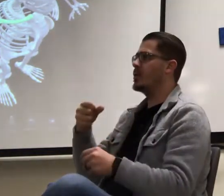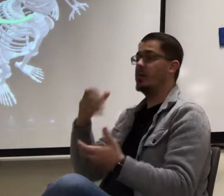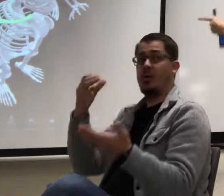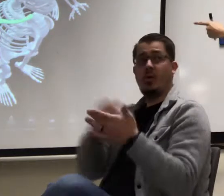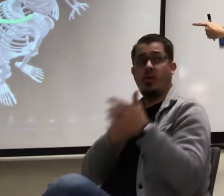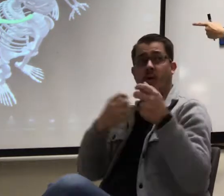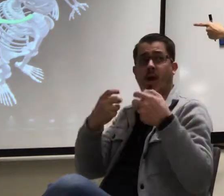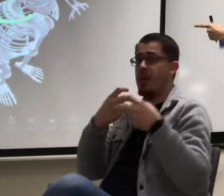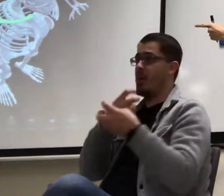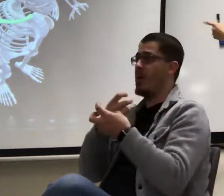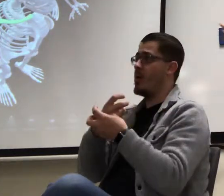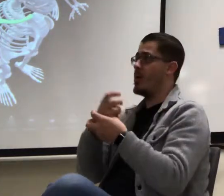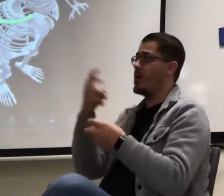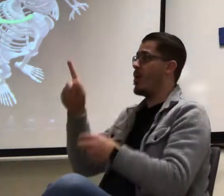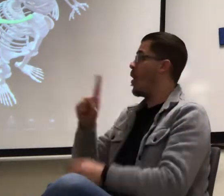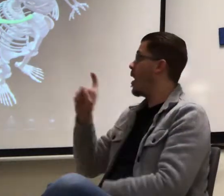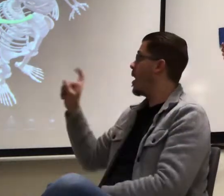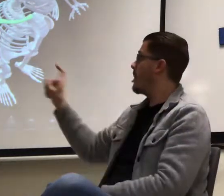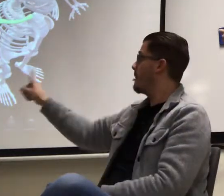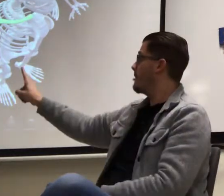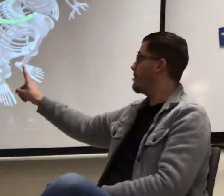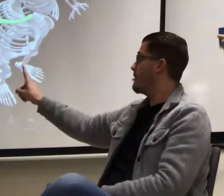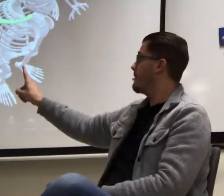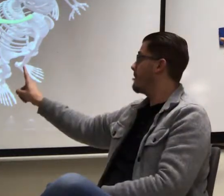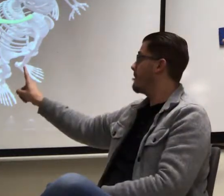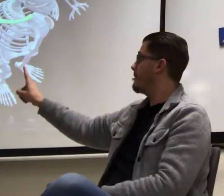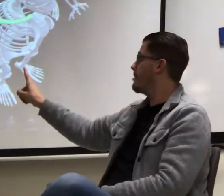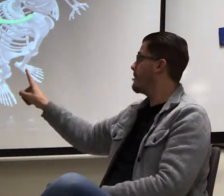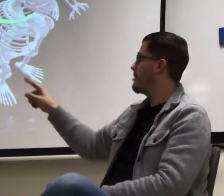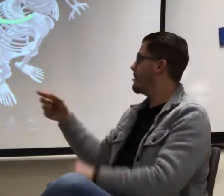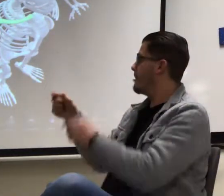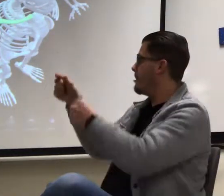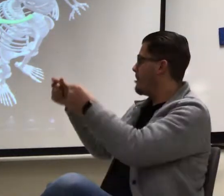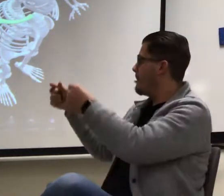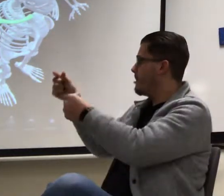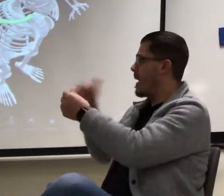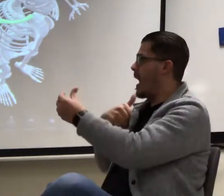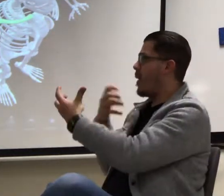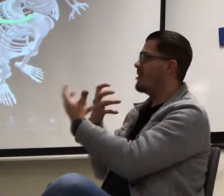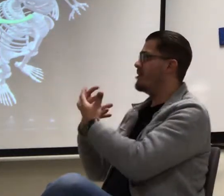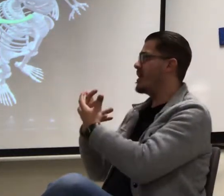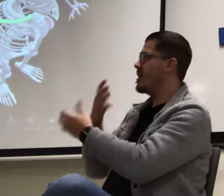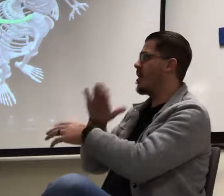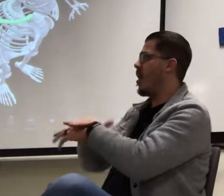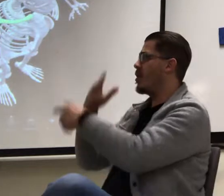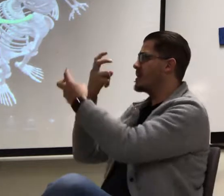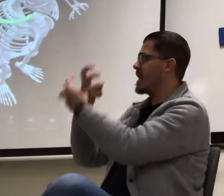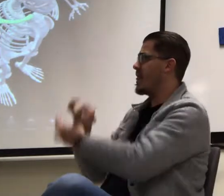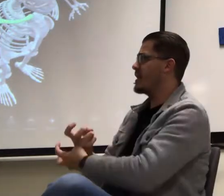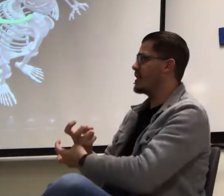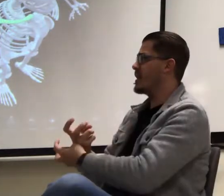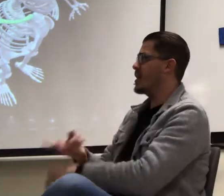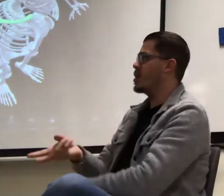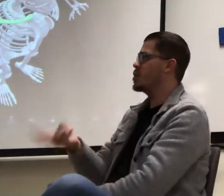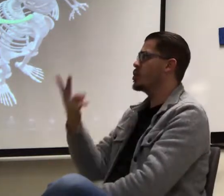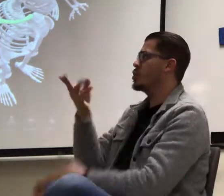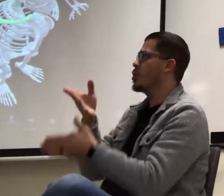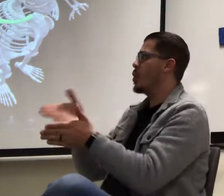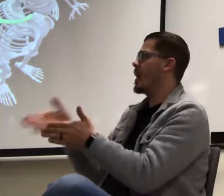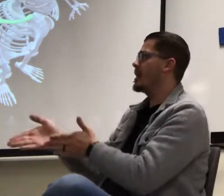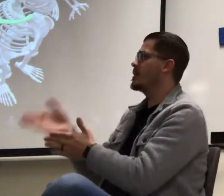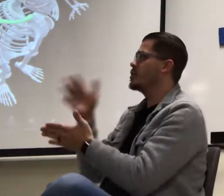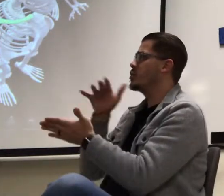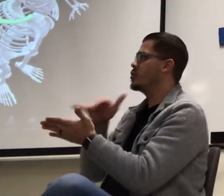clavicle bone and walk up to one of our skeletons and see how it fits in the skeleton. So there's two ways to study